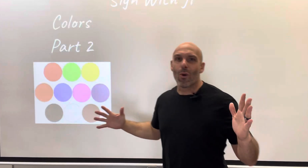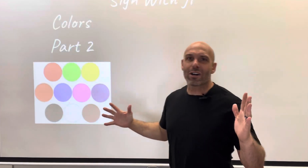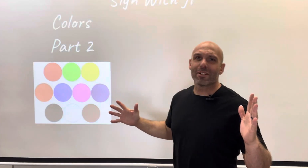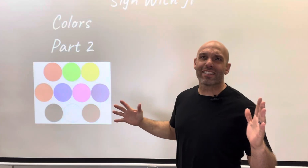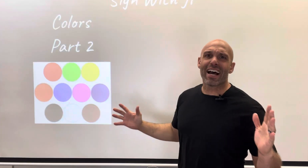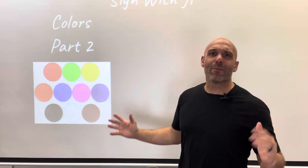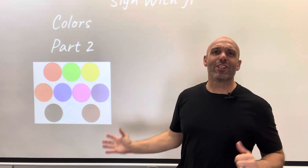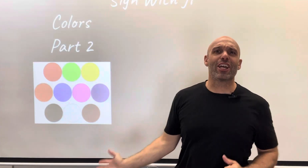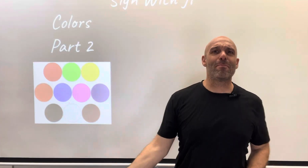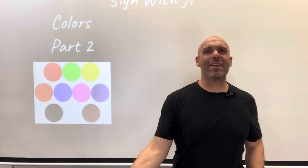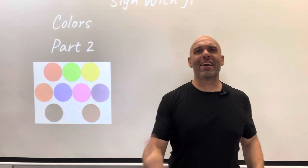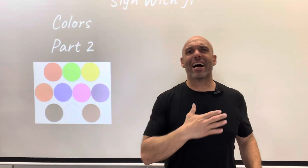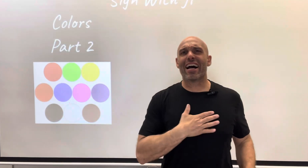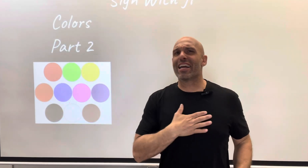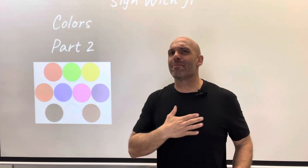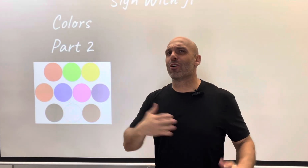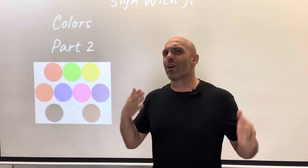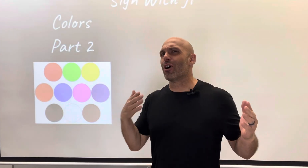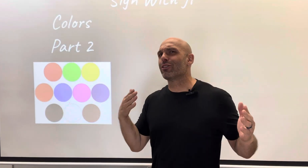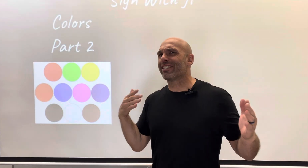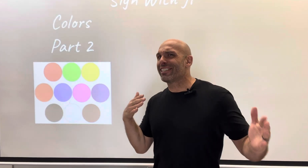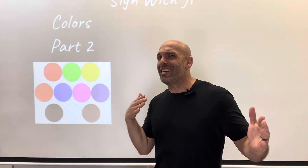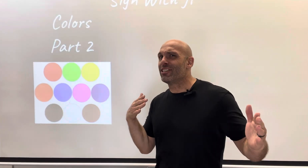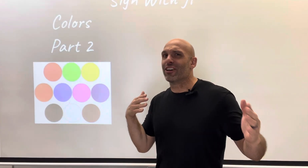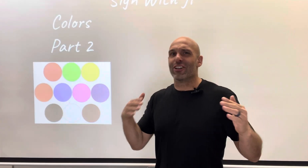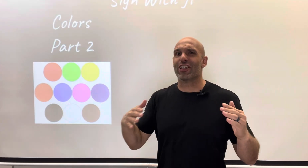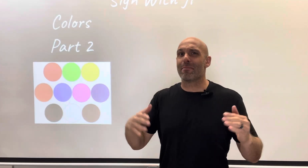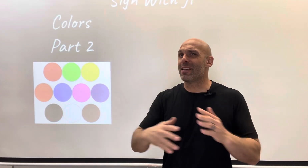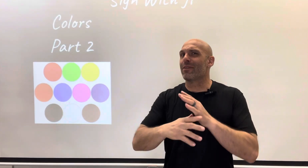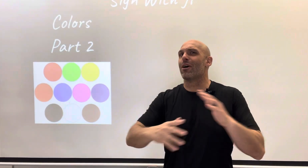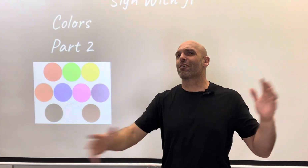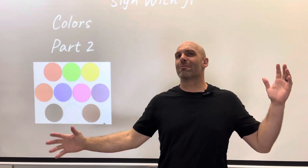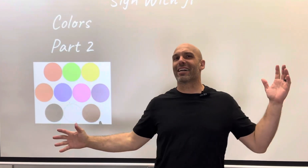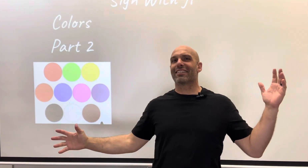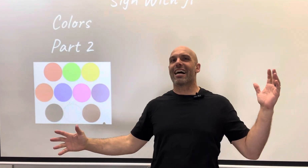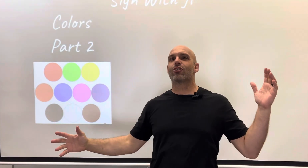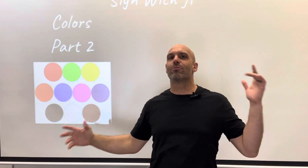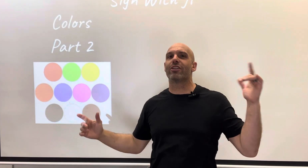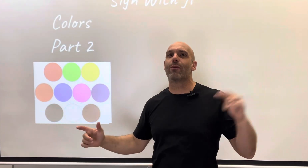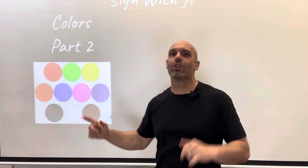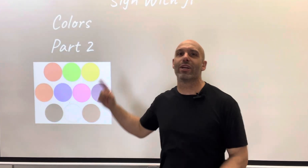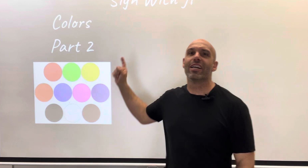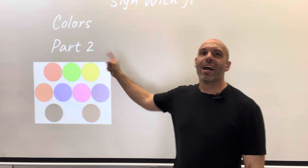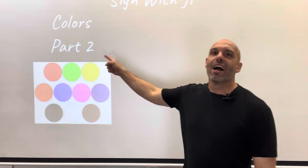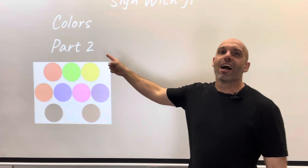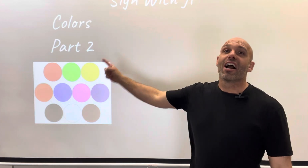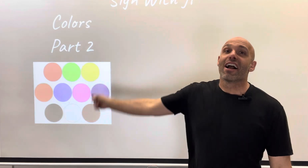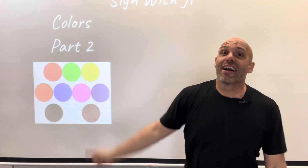Welcome to Sign with JP. I am your host, teacher JP, and welcome to my classroom. Today we're doing